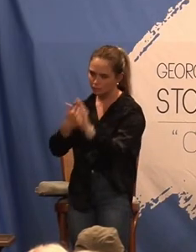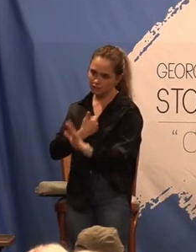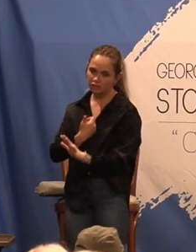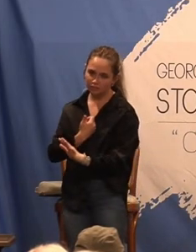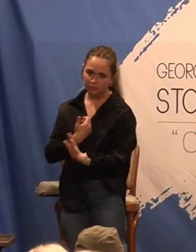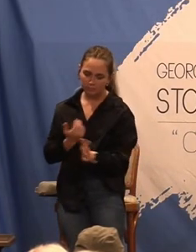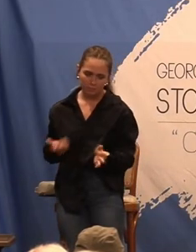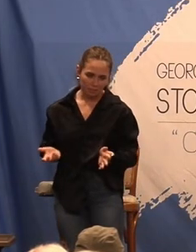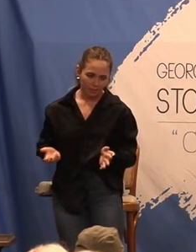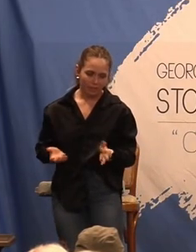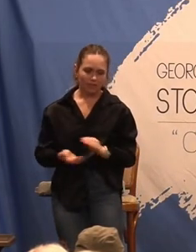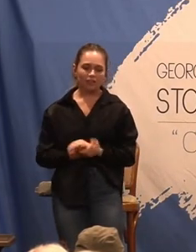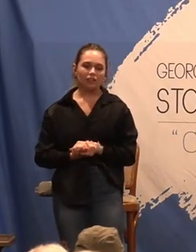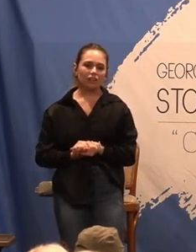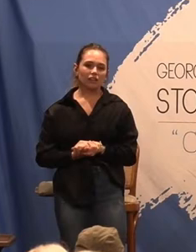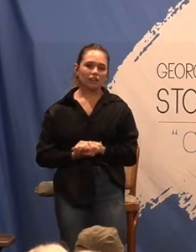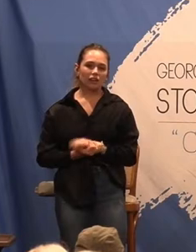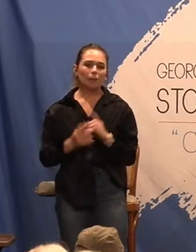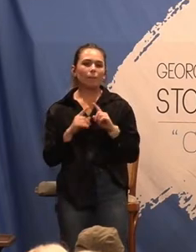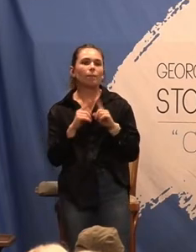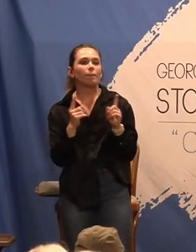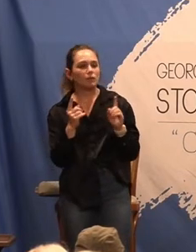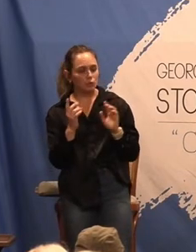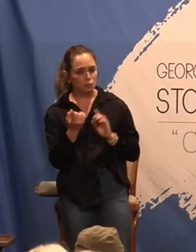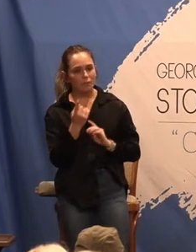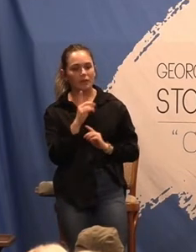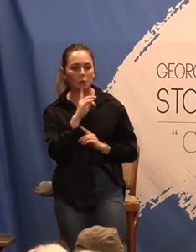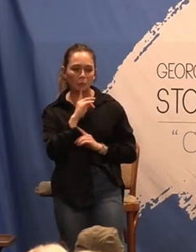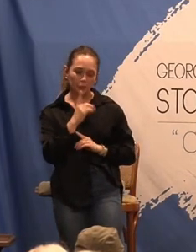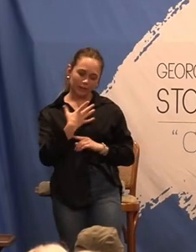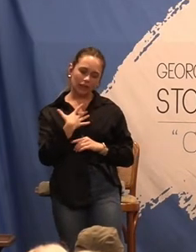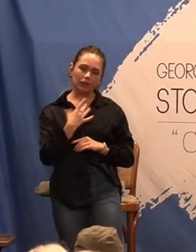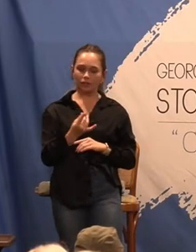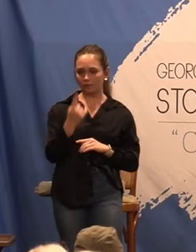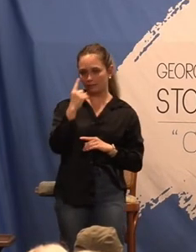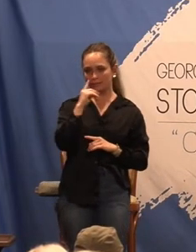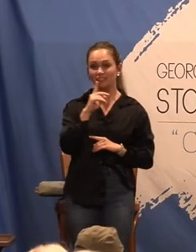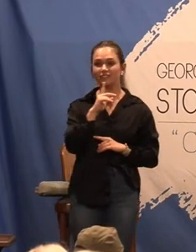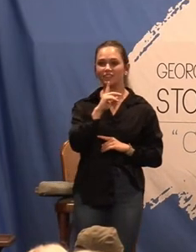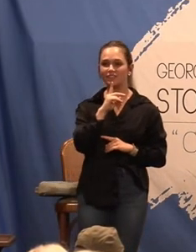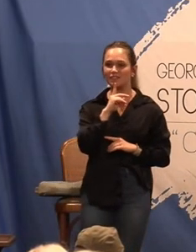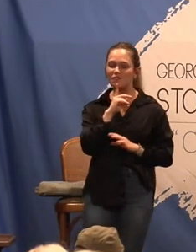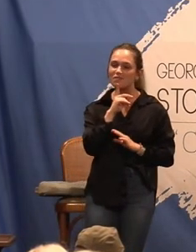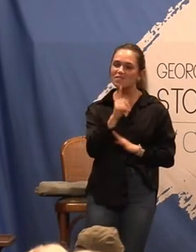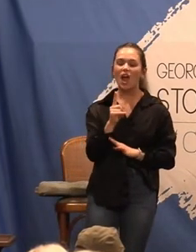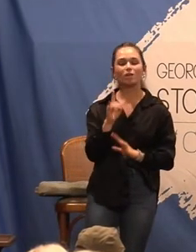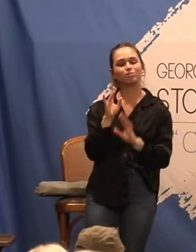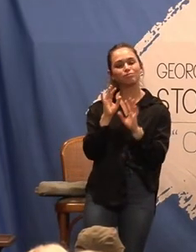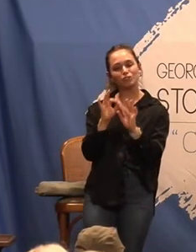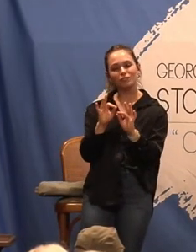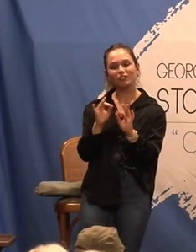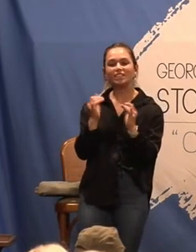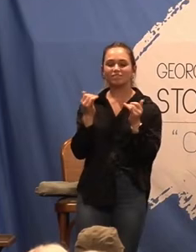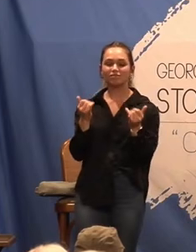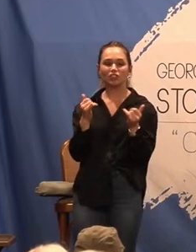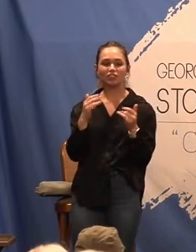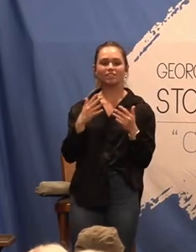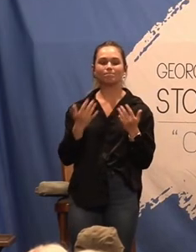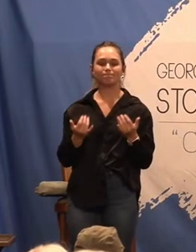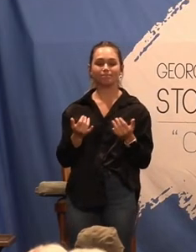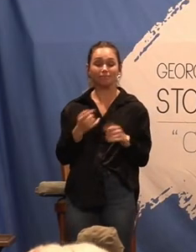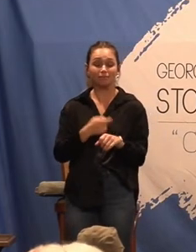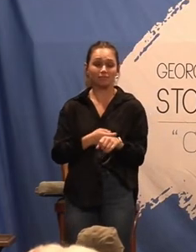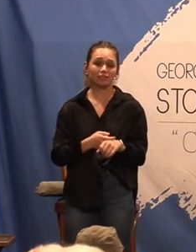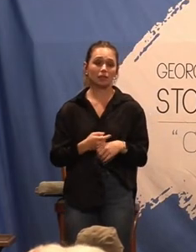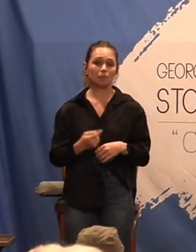myself. But there's one that I really like, and I think it's very timely for these times, and